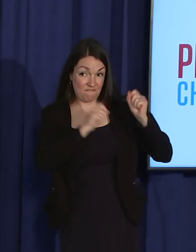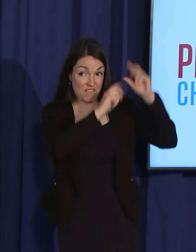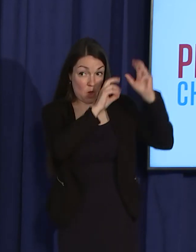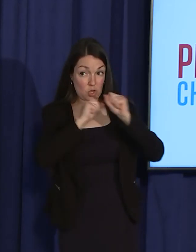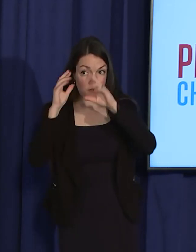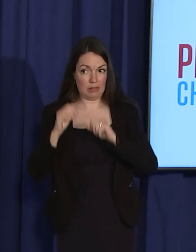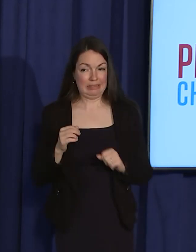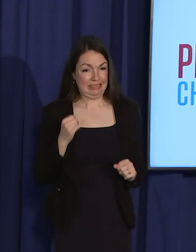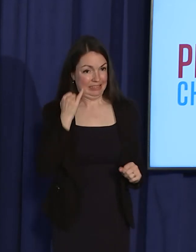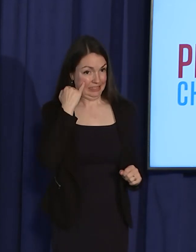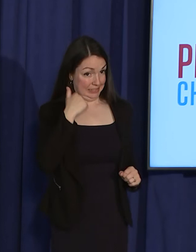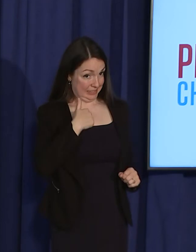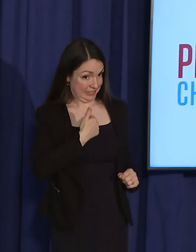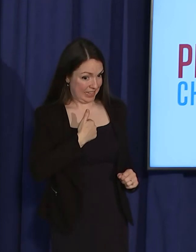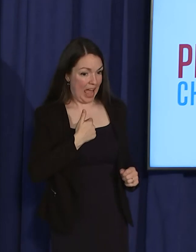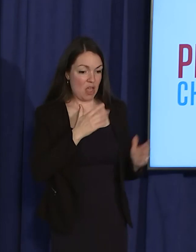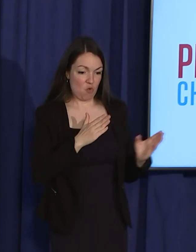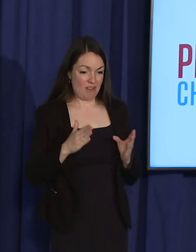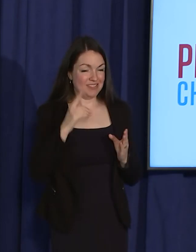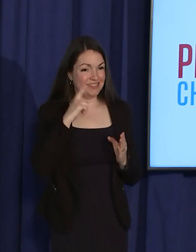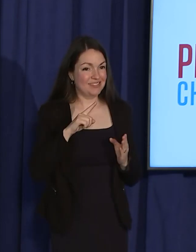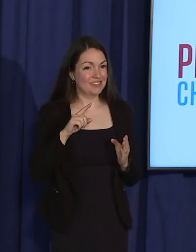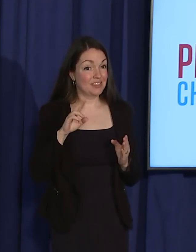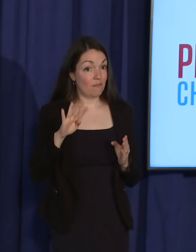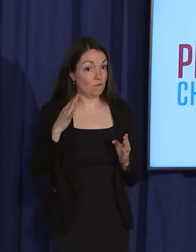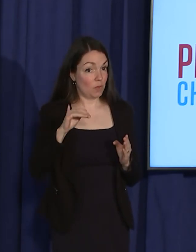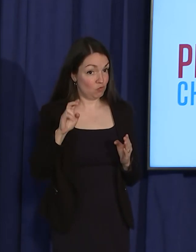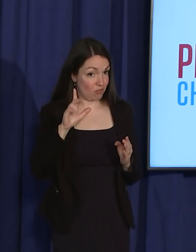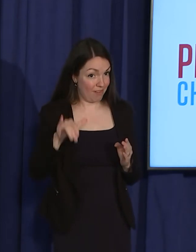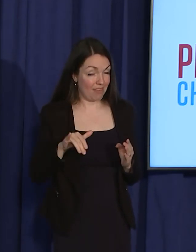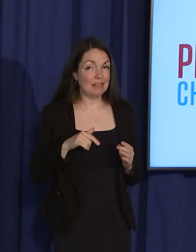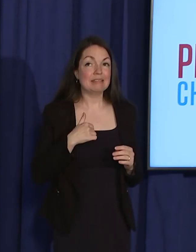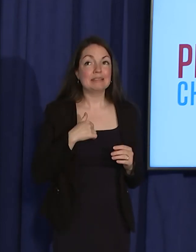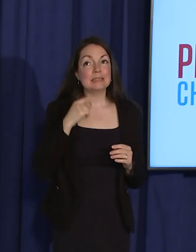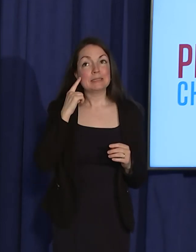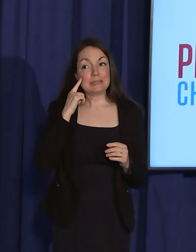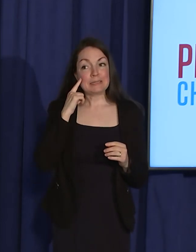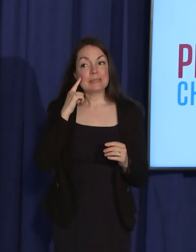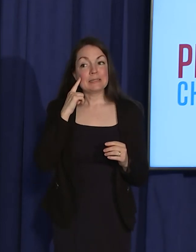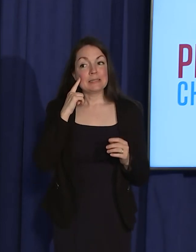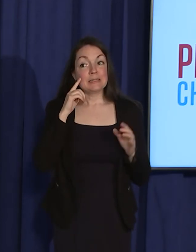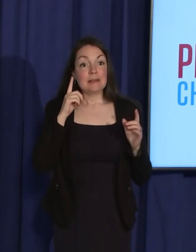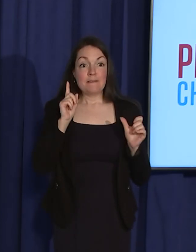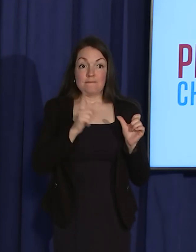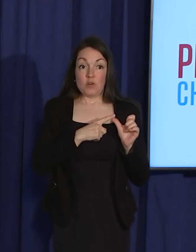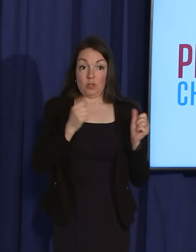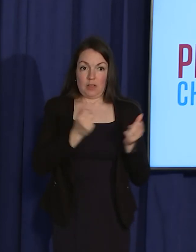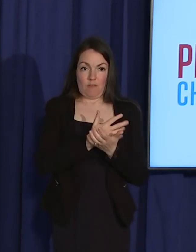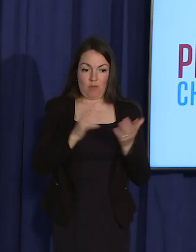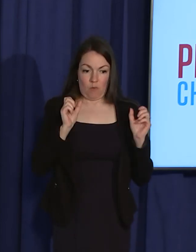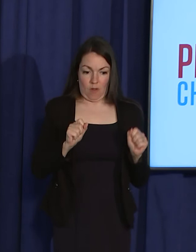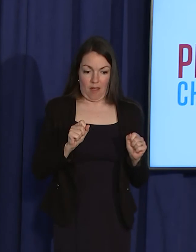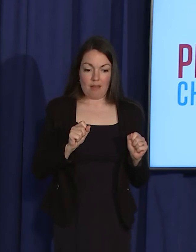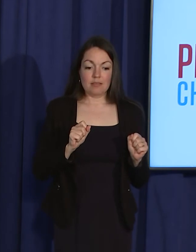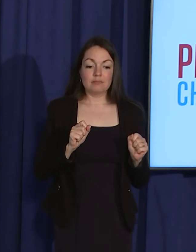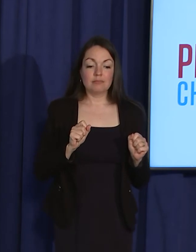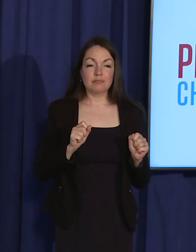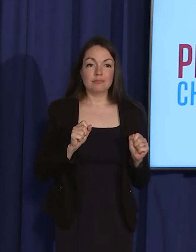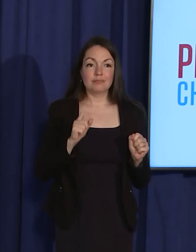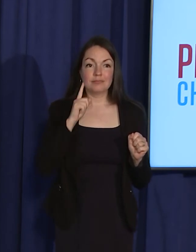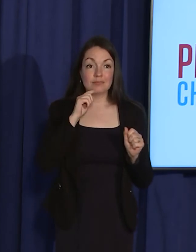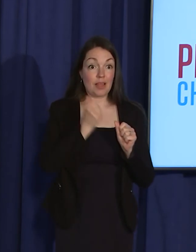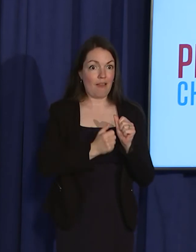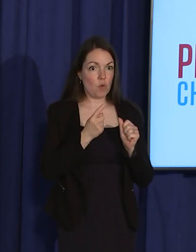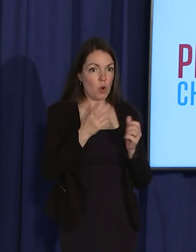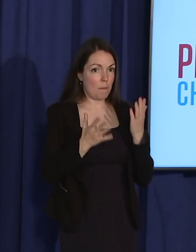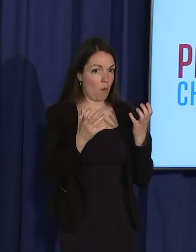4th of July, I would say, first of all, let's do everything we possibly can to get the people who